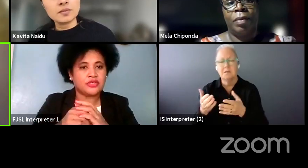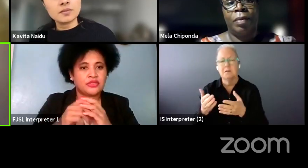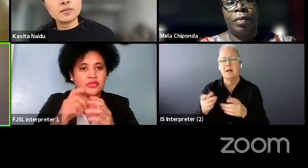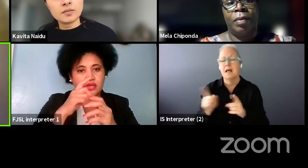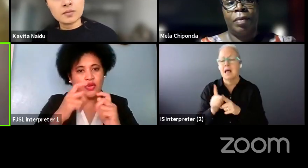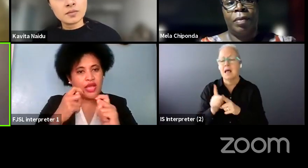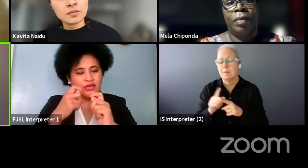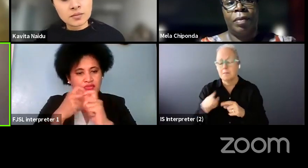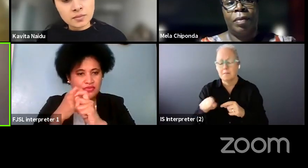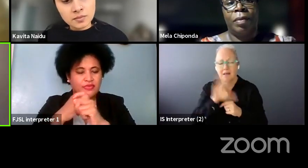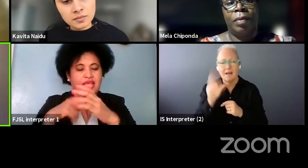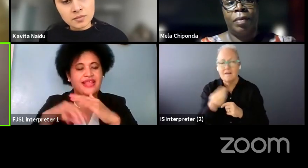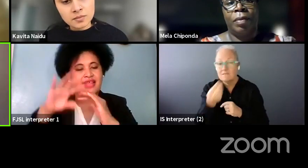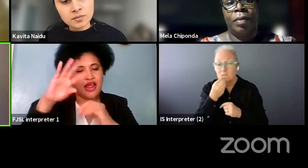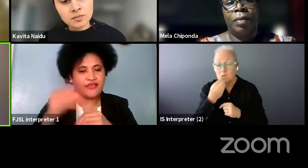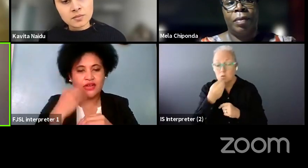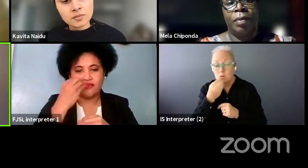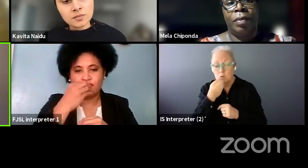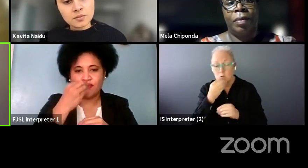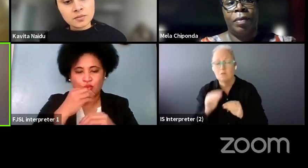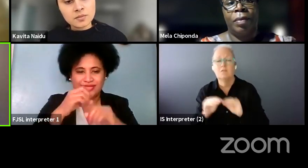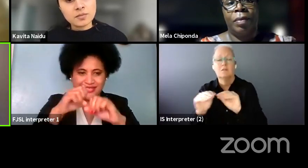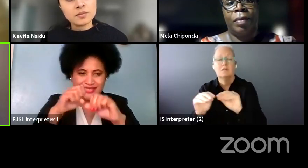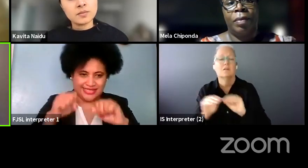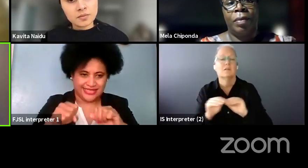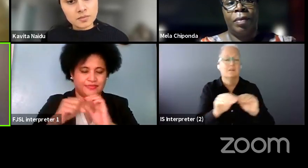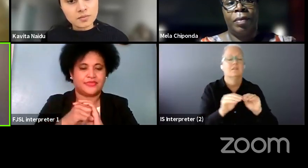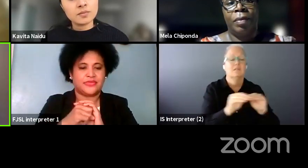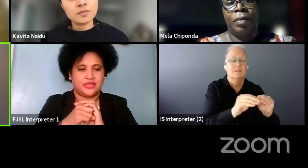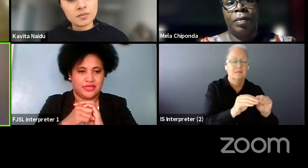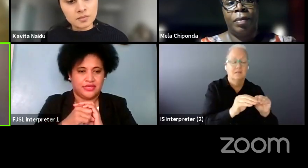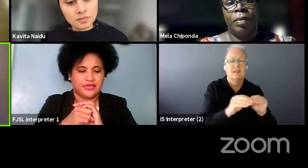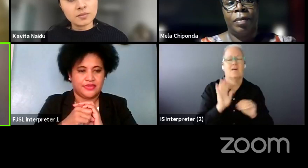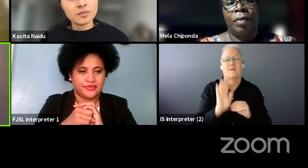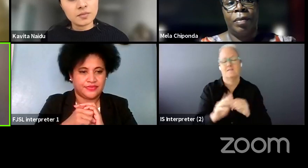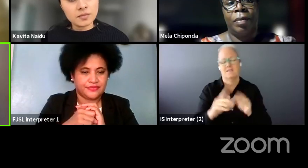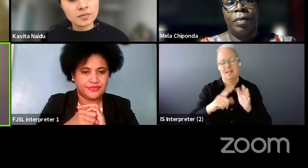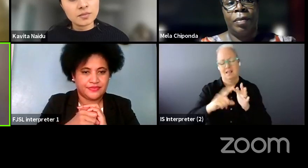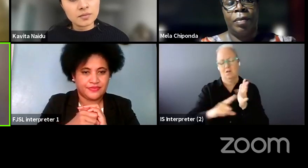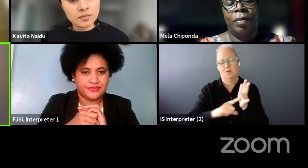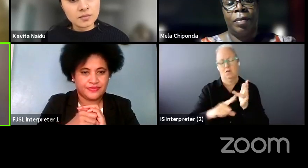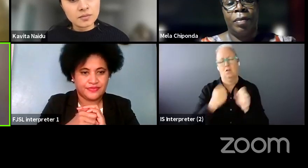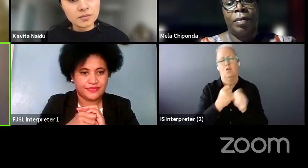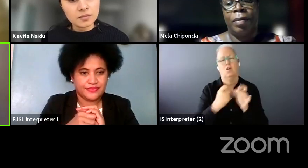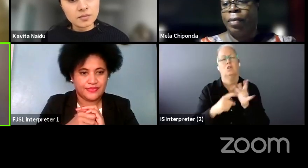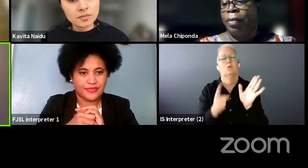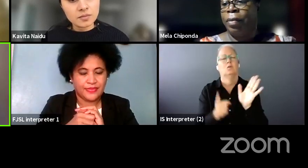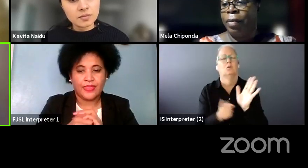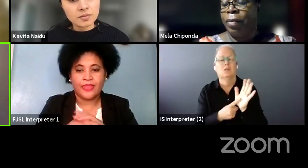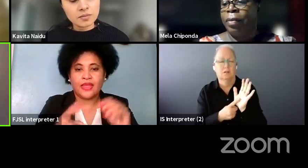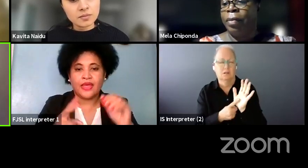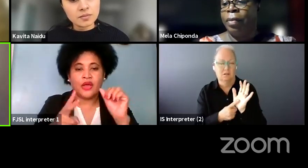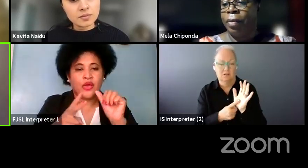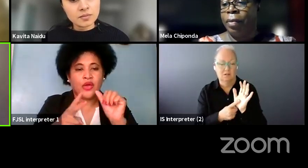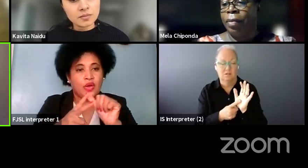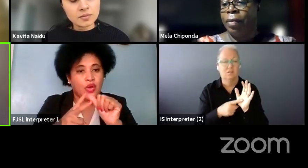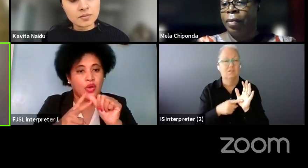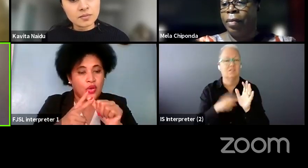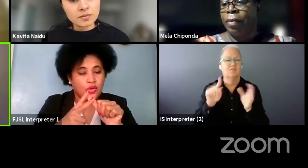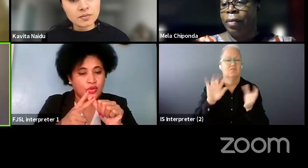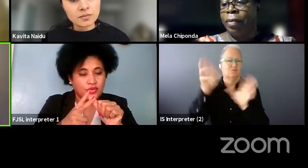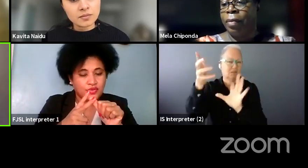food systems in the context of ecological crisis. But we also know that to create space for these